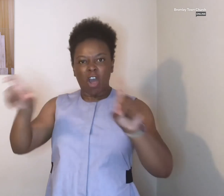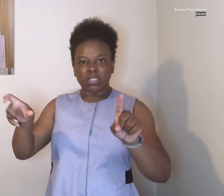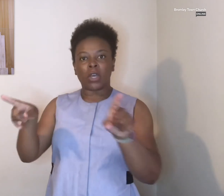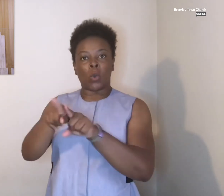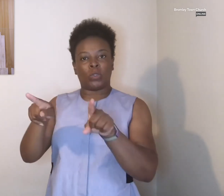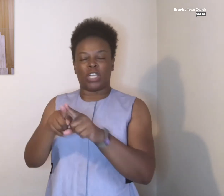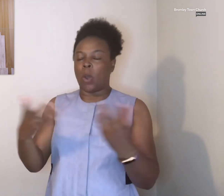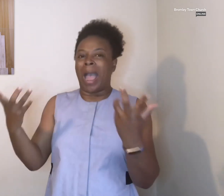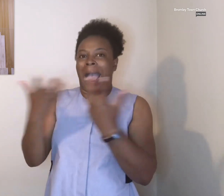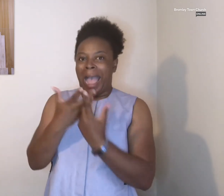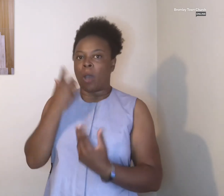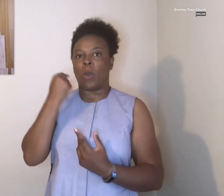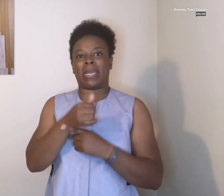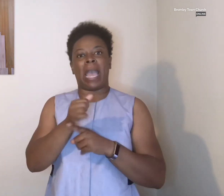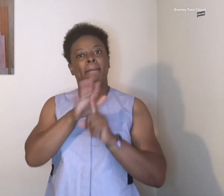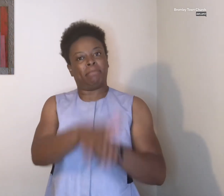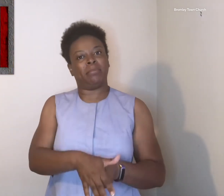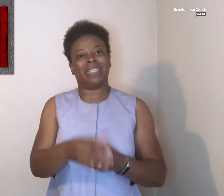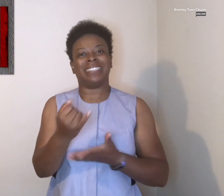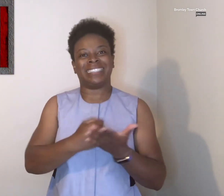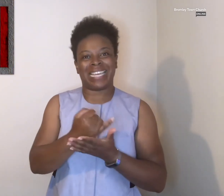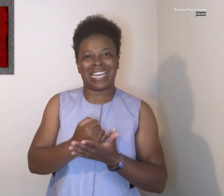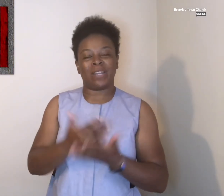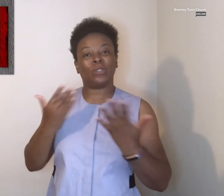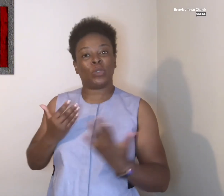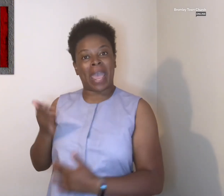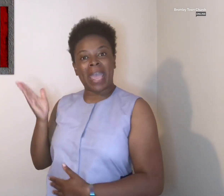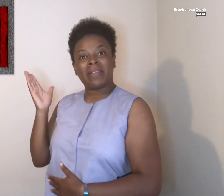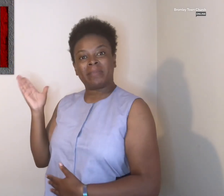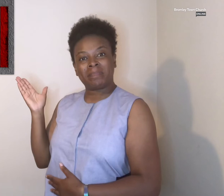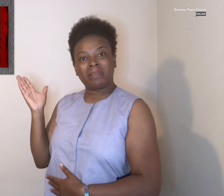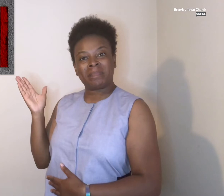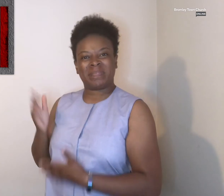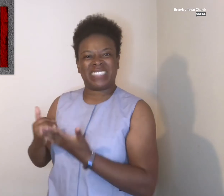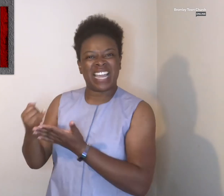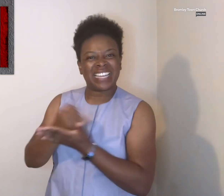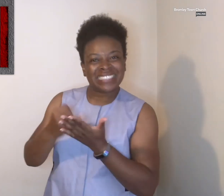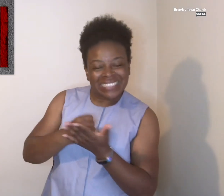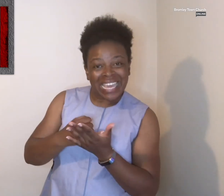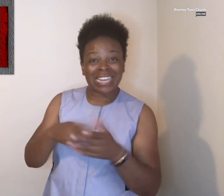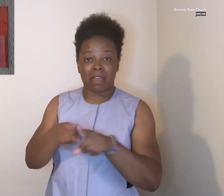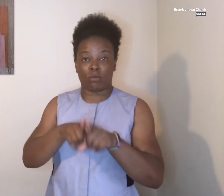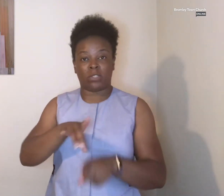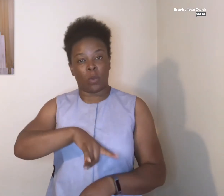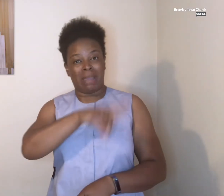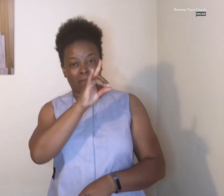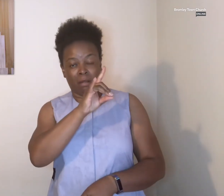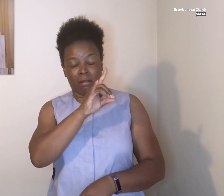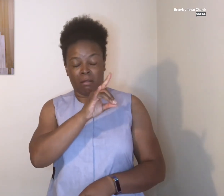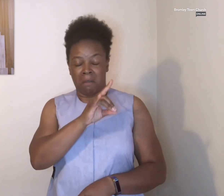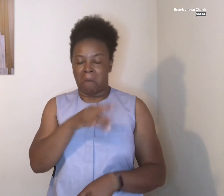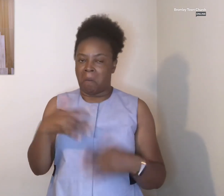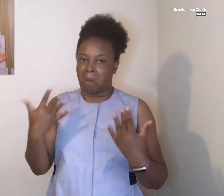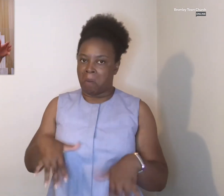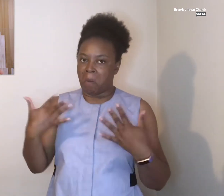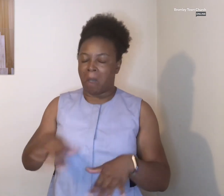So today we're going to be looking at this wonderful subject of sin and evil. I know that sounds a little bit heavy, but I think we shall get some things from